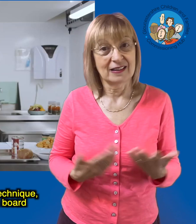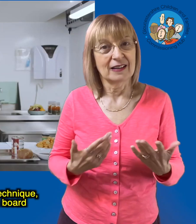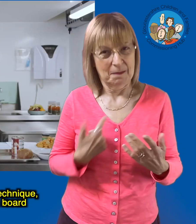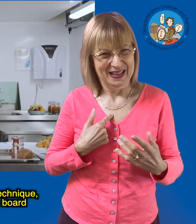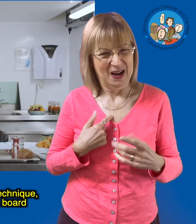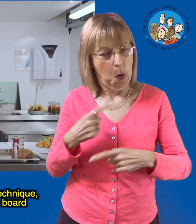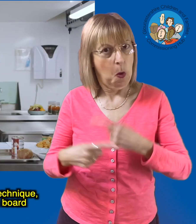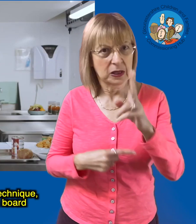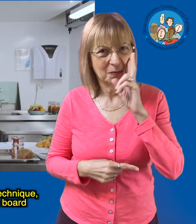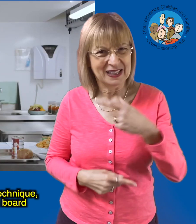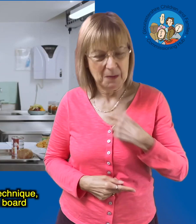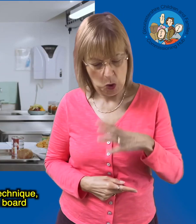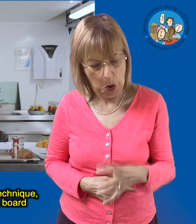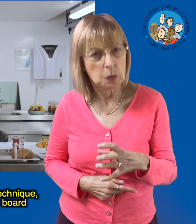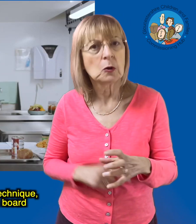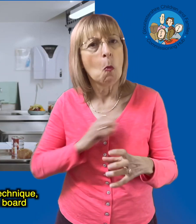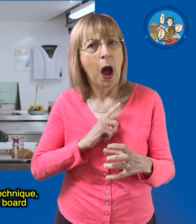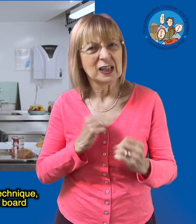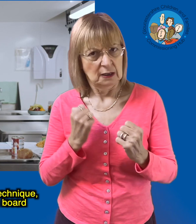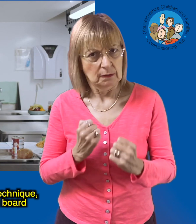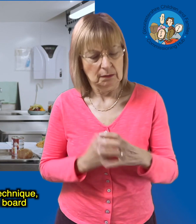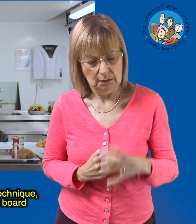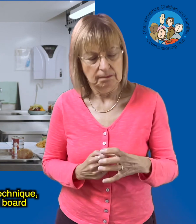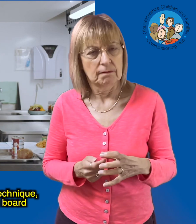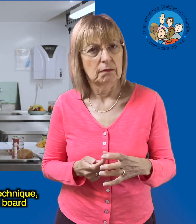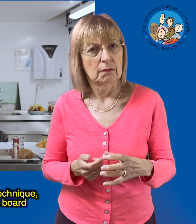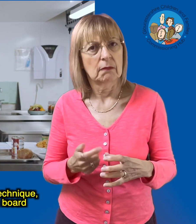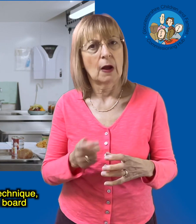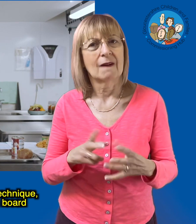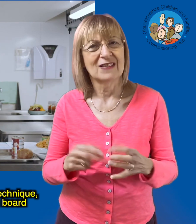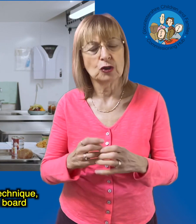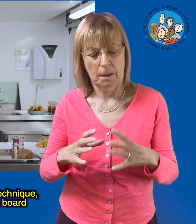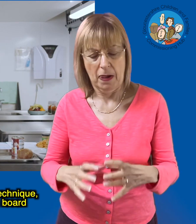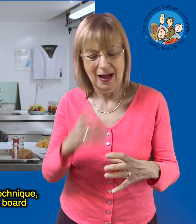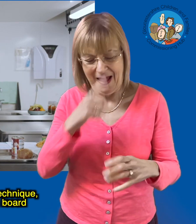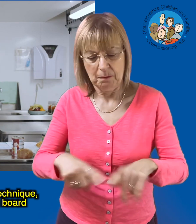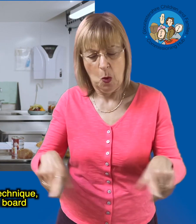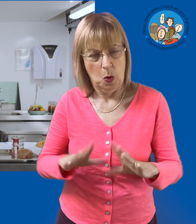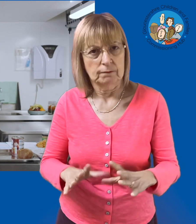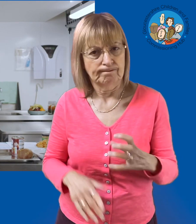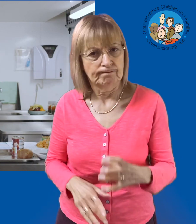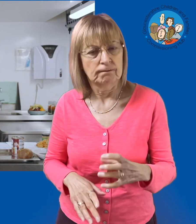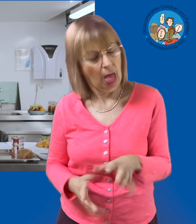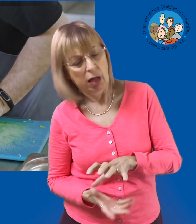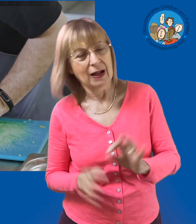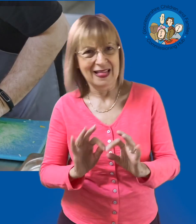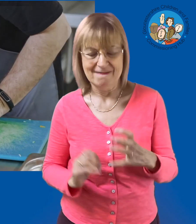Again, you can see I'm using the claw technique just to steady that vegetable onto the board.